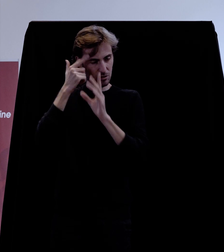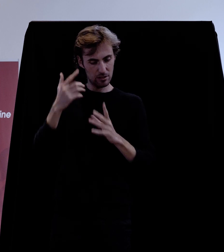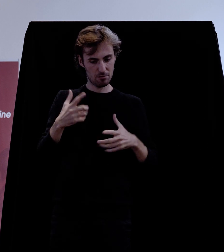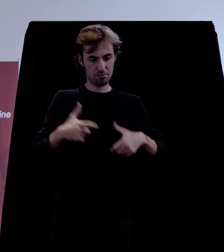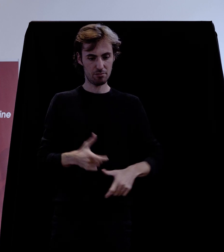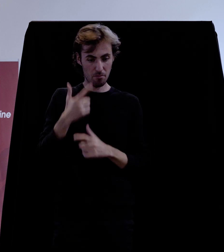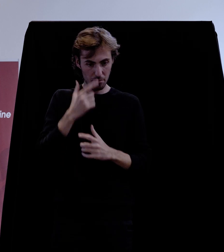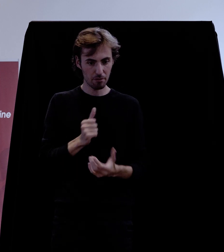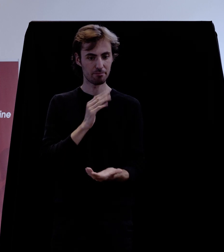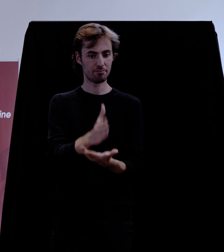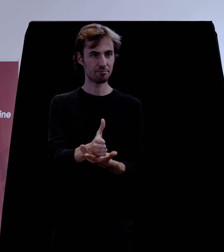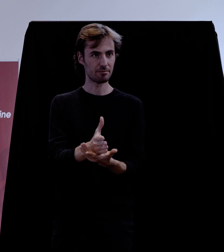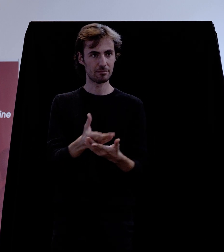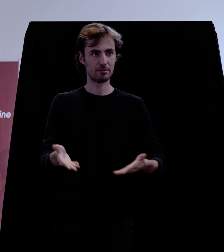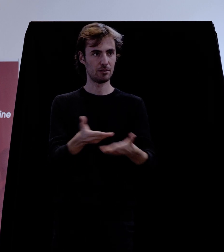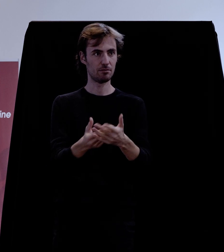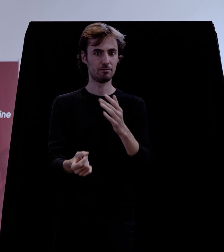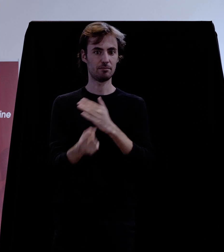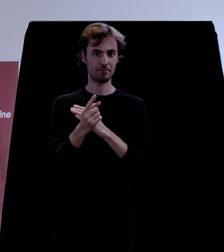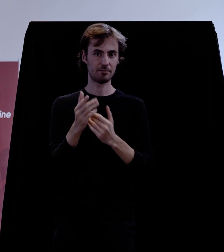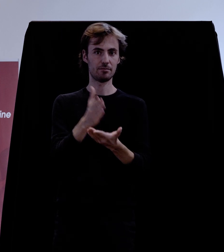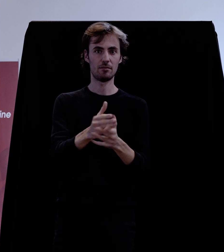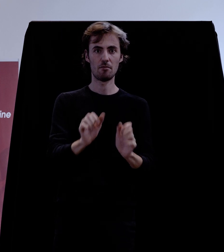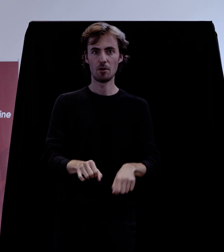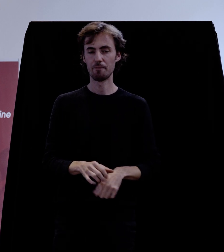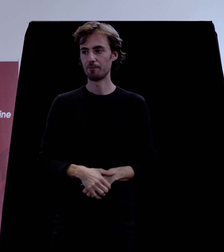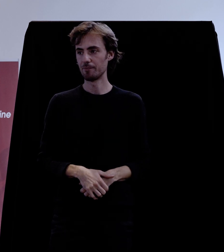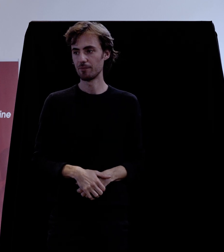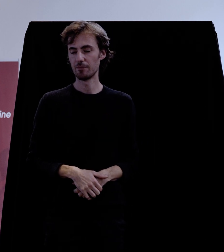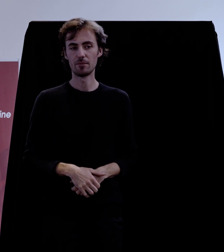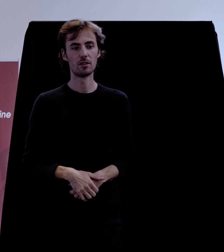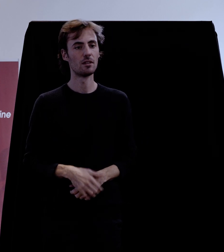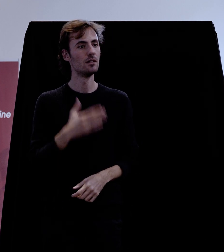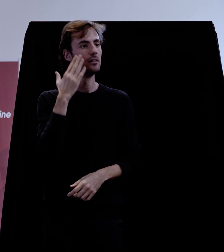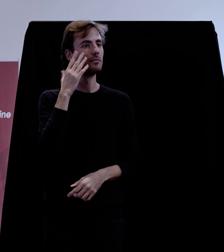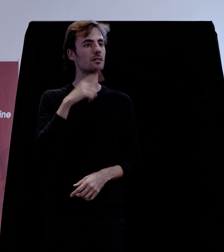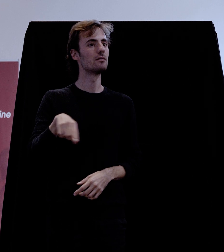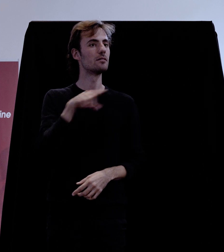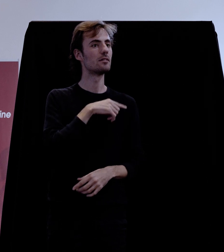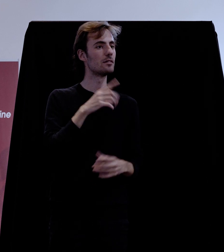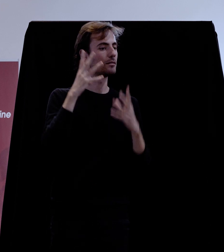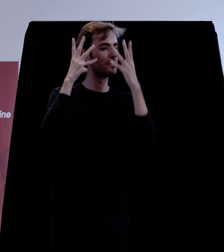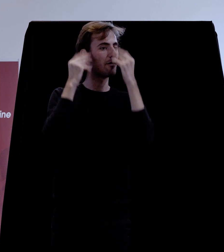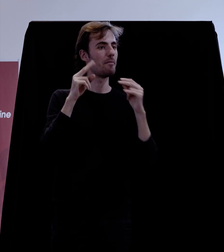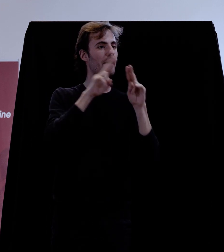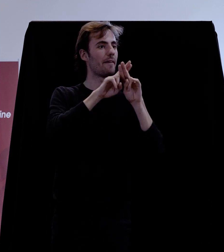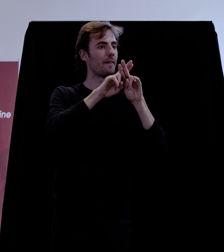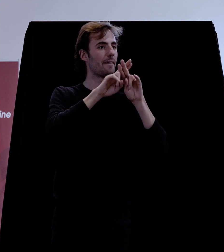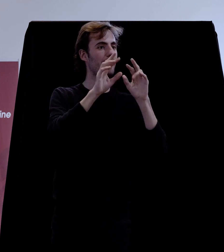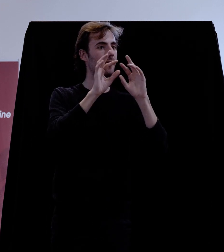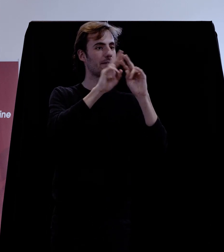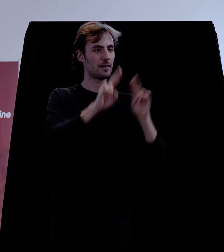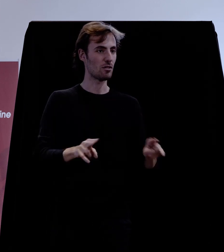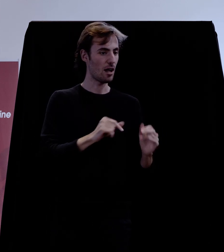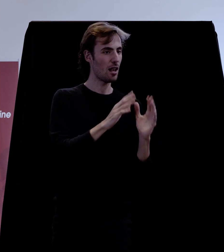If you ever read Deafblind International, there's a whole series we did on self-regulation a few years ago, and I could